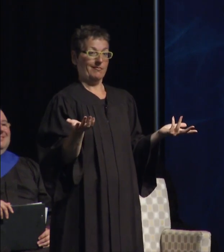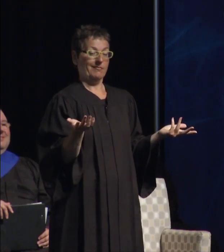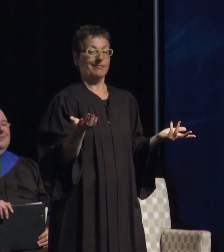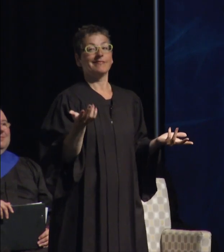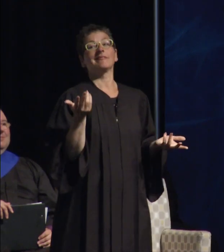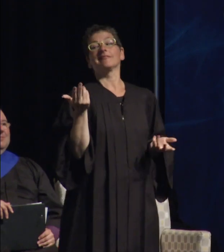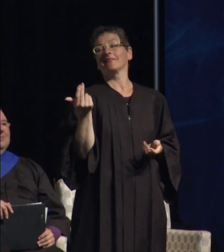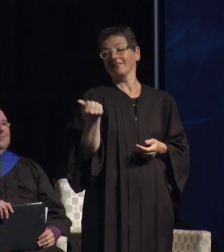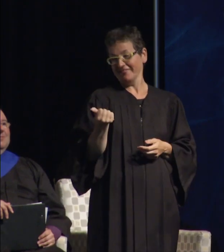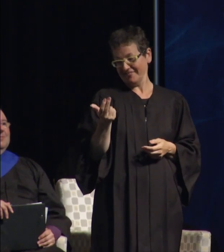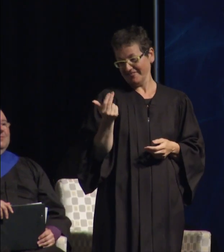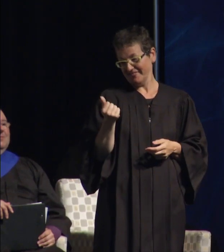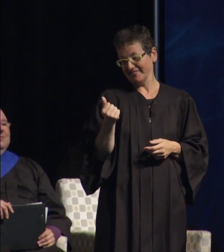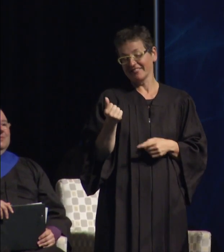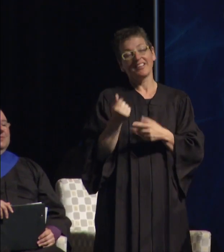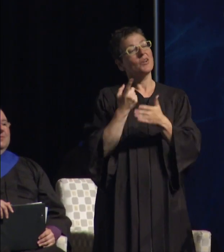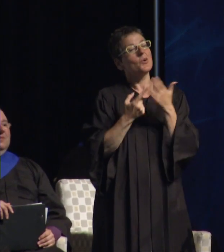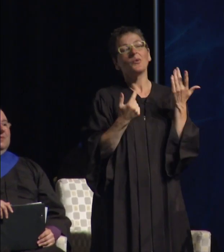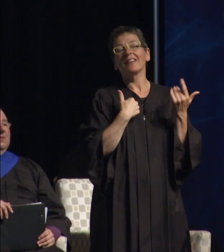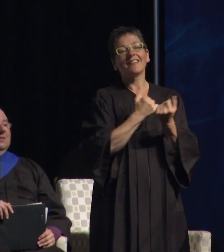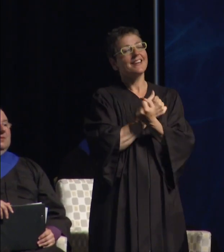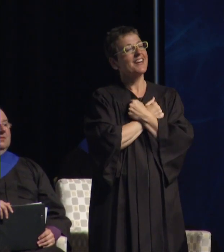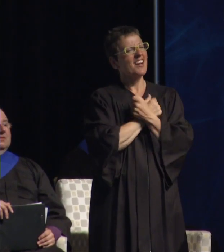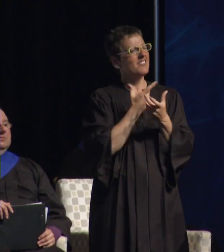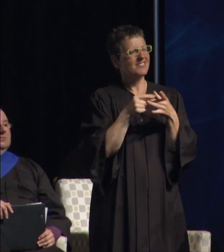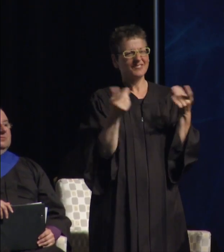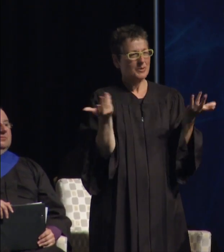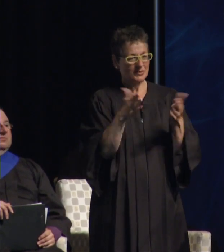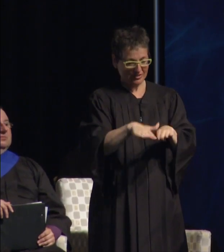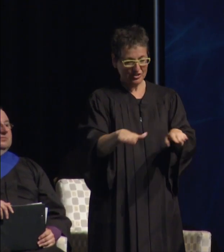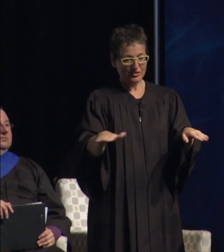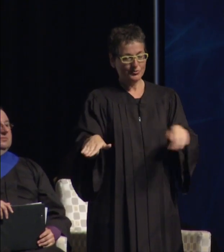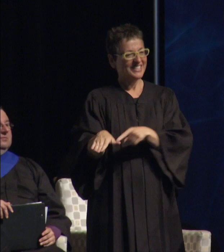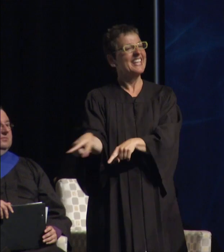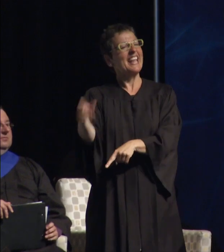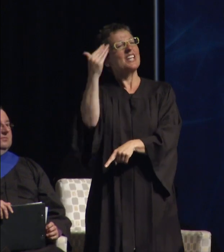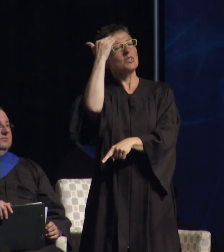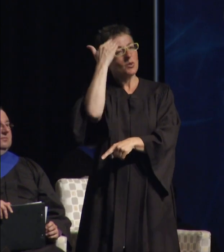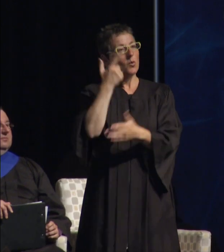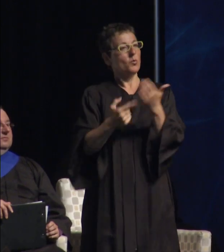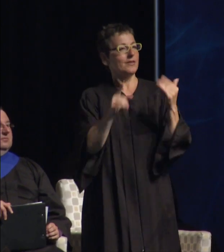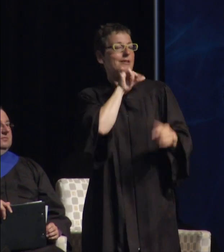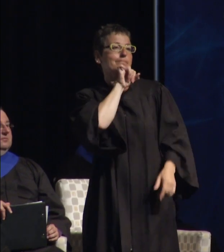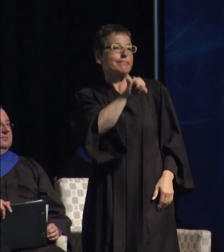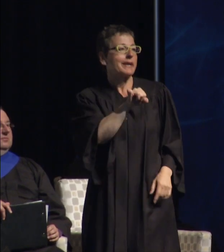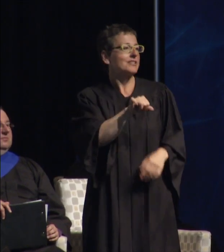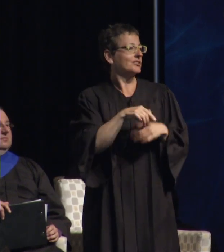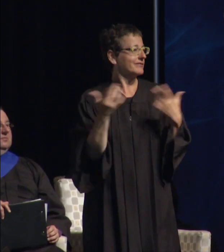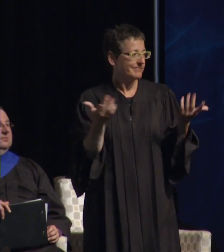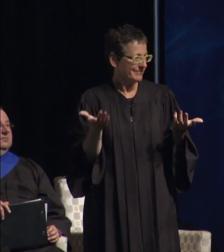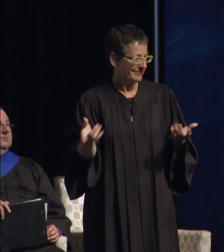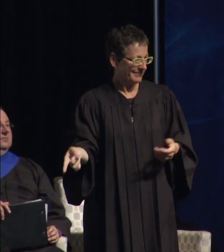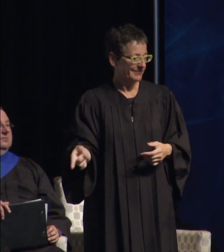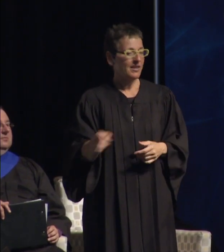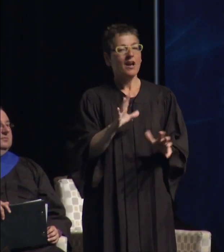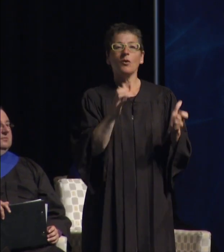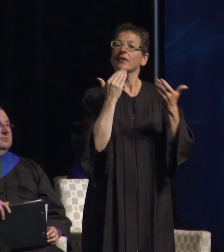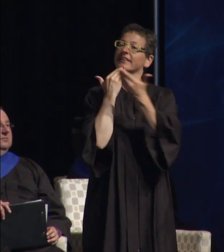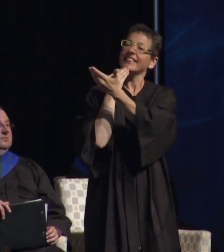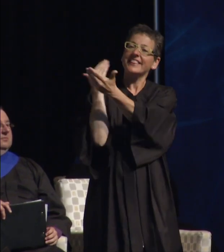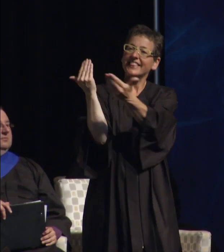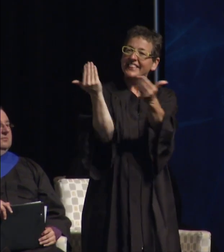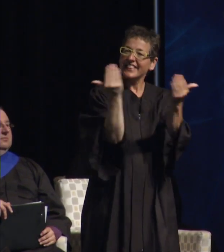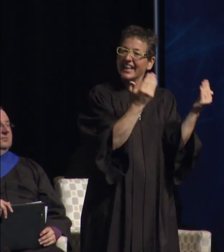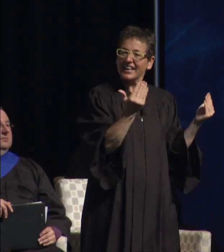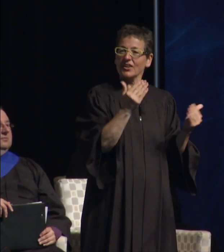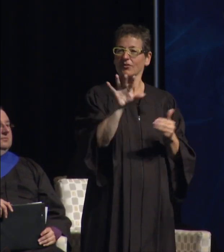What I love and admire most about children is that they know what they're passionate about. Graduates, I want to thank you for the passion